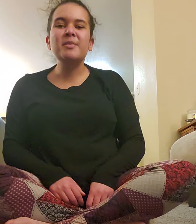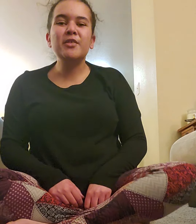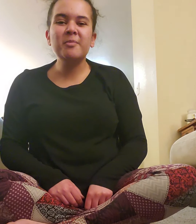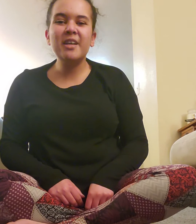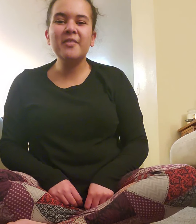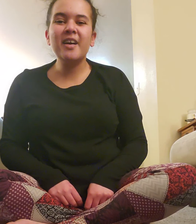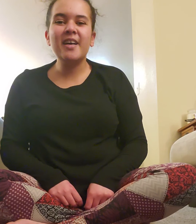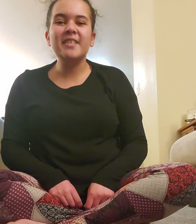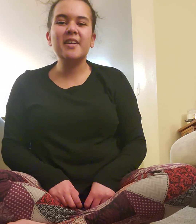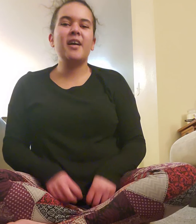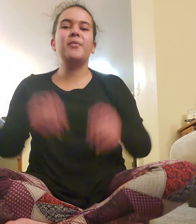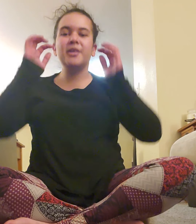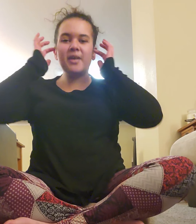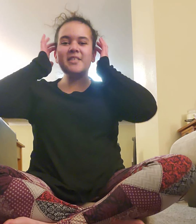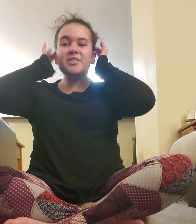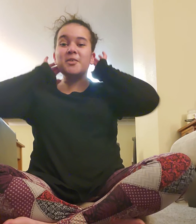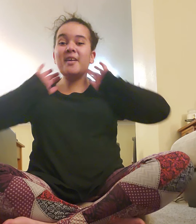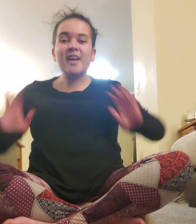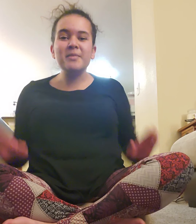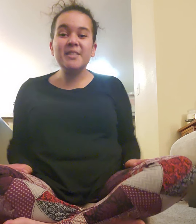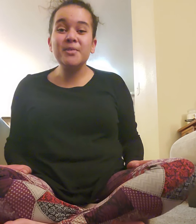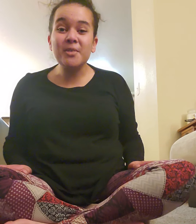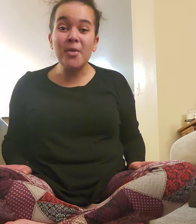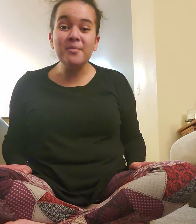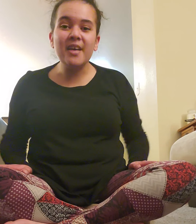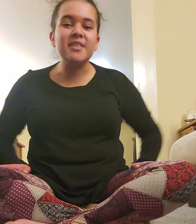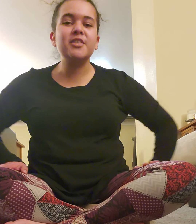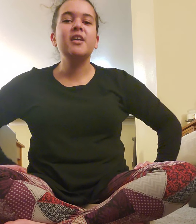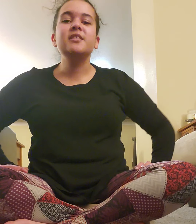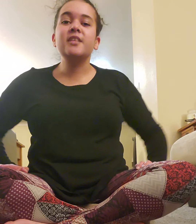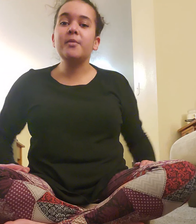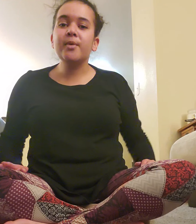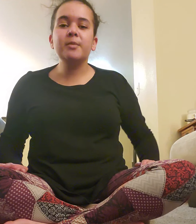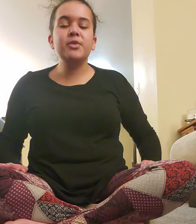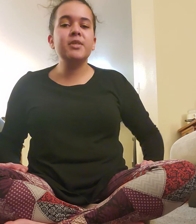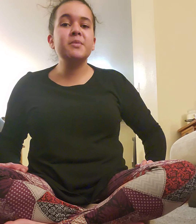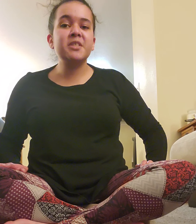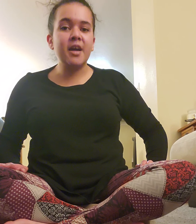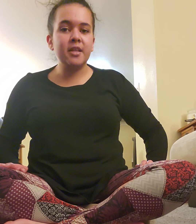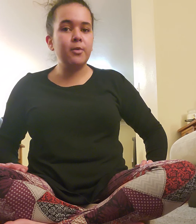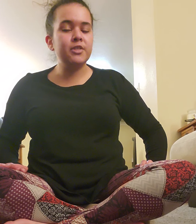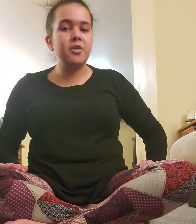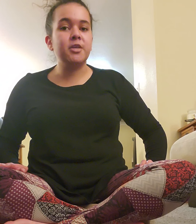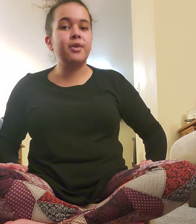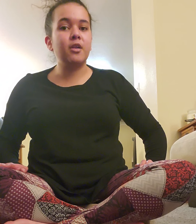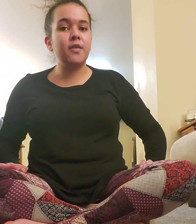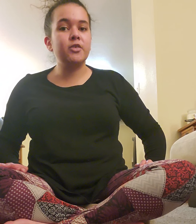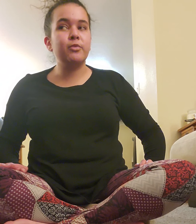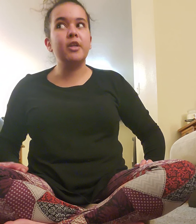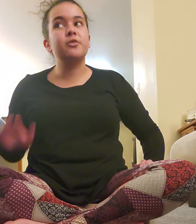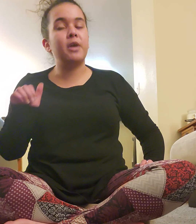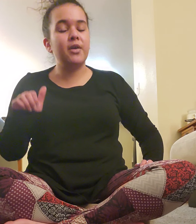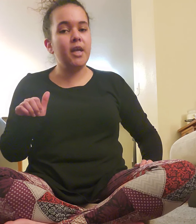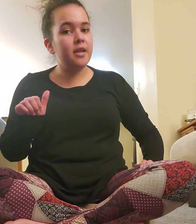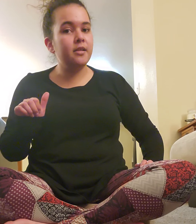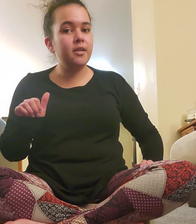my beautiful butterflies. How are you guys doing? I miss you so much. Today we are going to be doing some sign language songs that we all love so much. Mary Had a Little